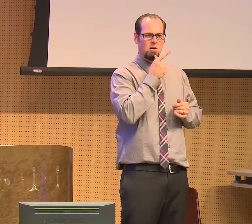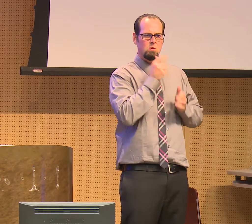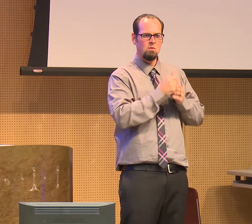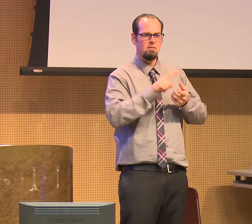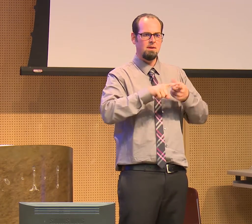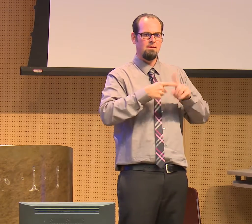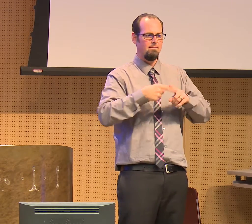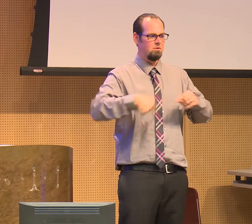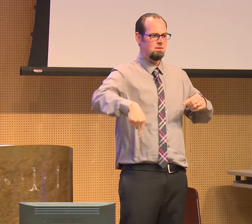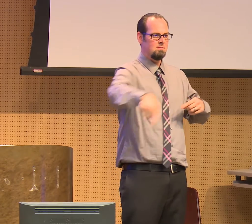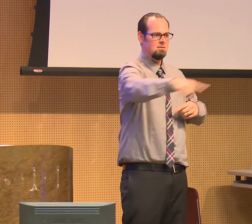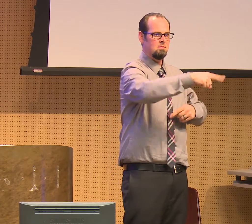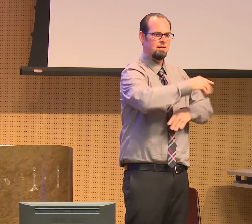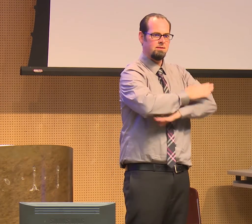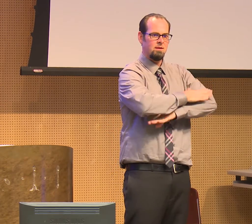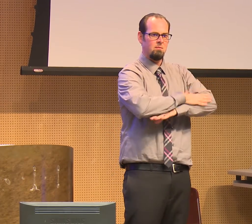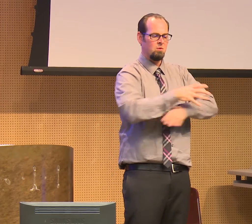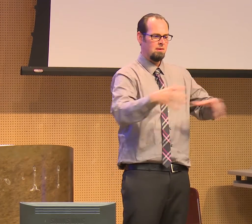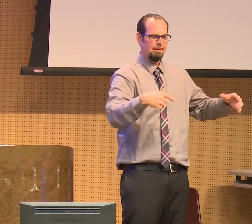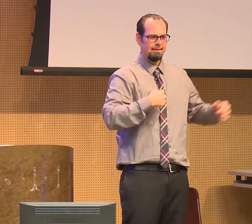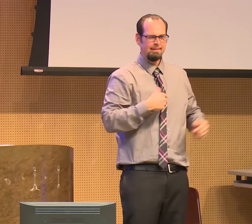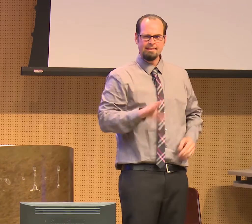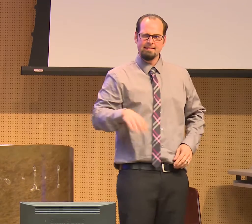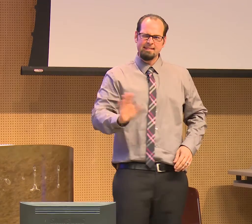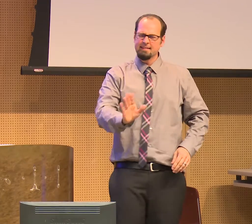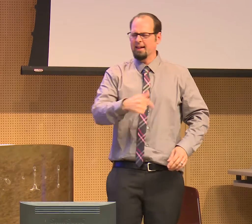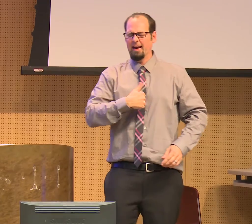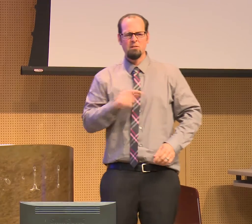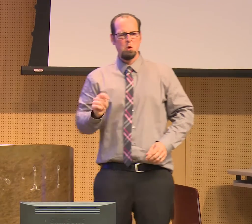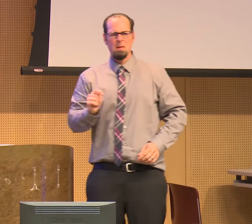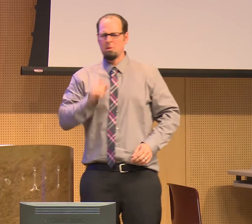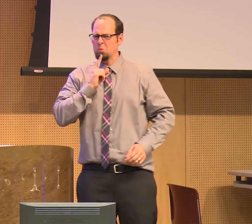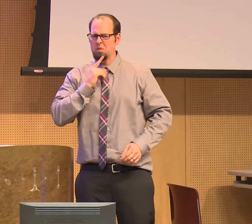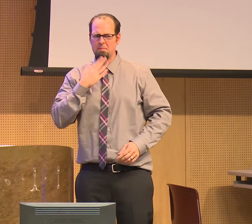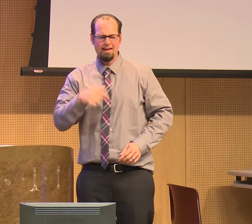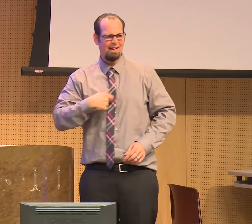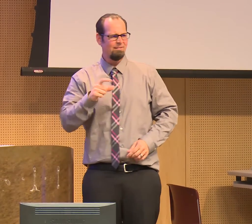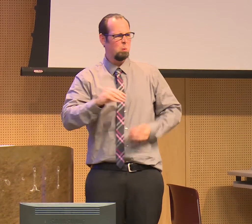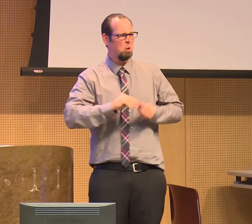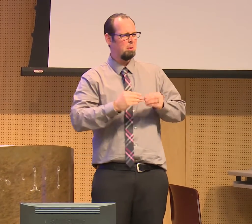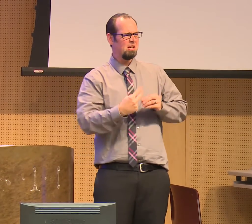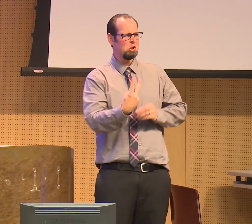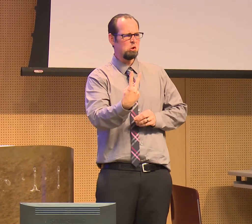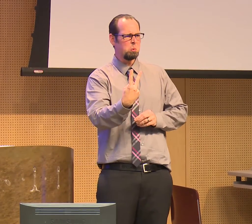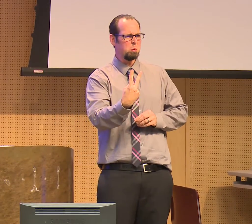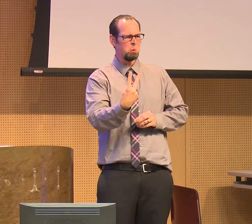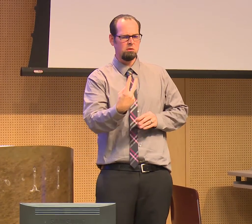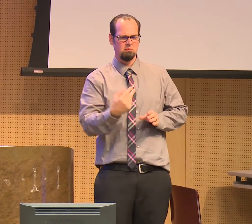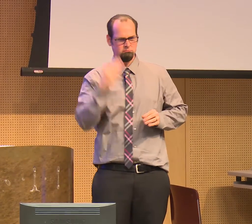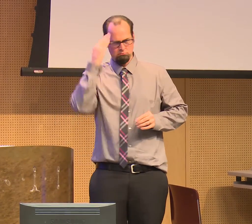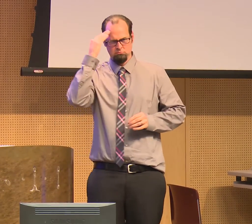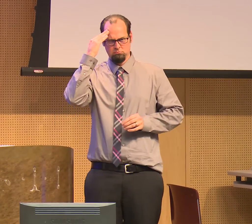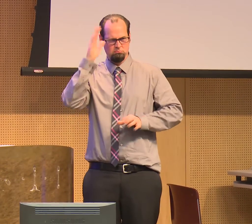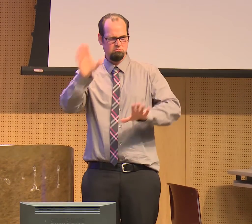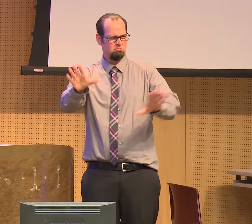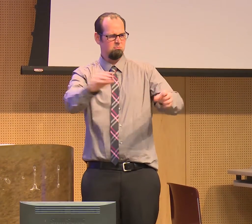I was having lunch with my friends. We were seated around a table, and I had excused myself to go to the bathroom, to go